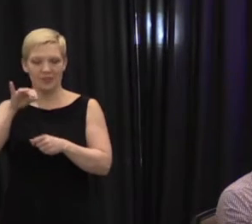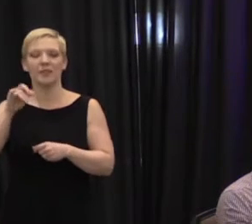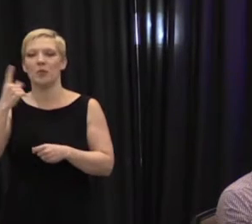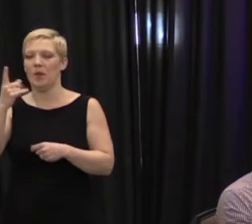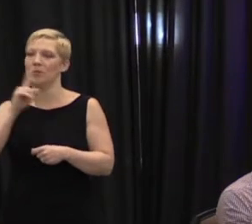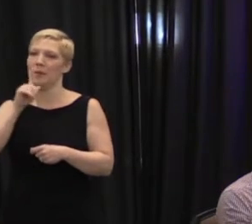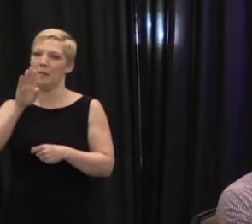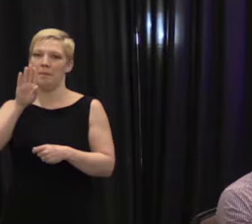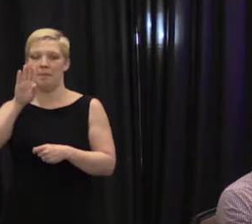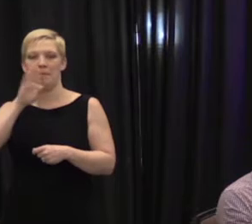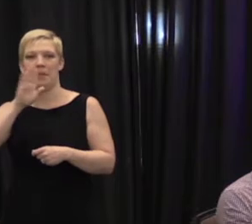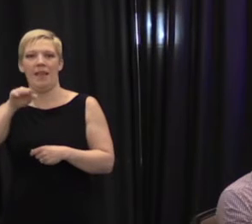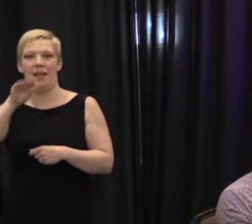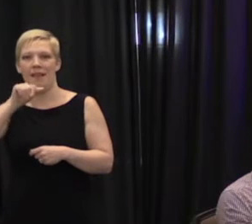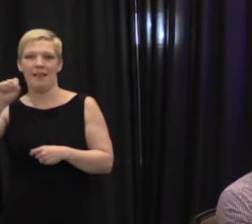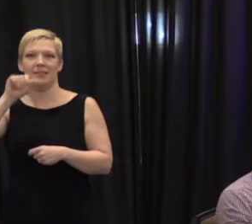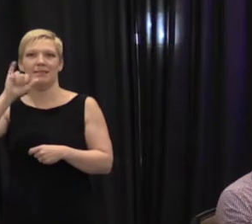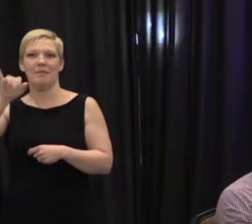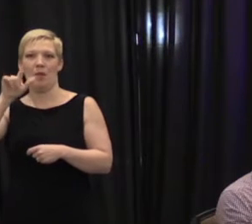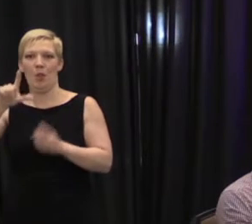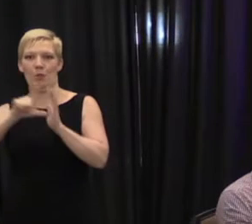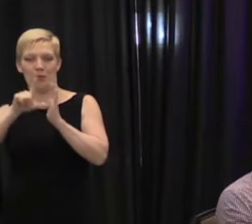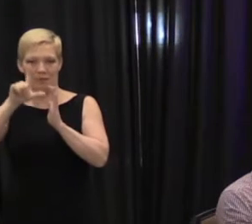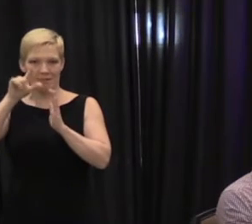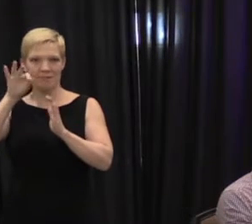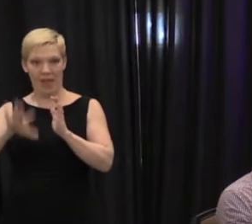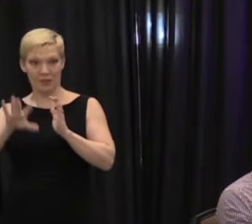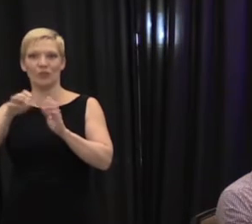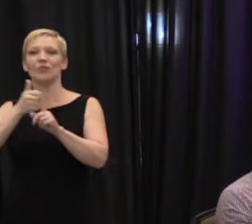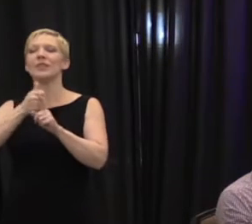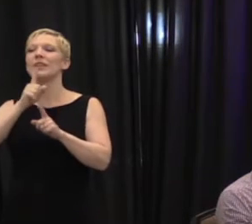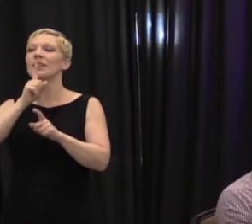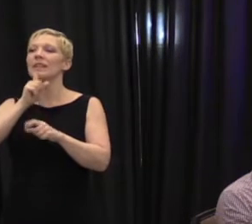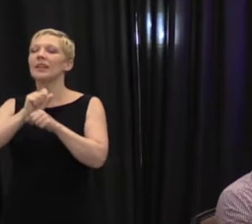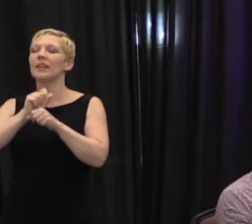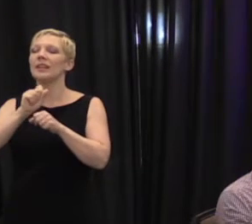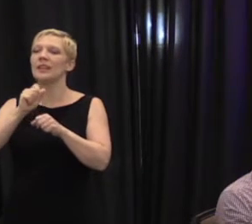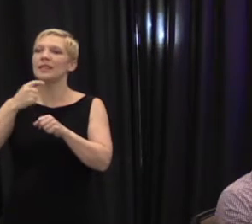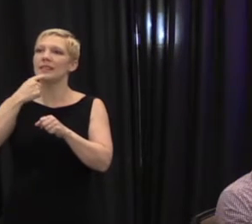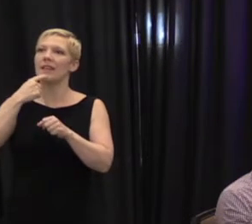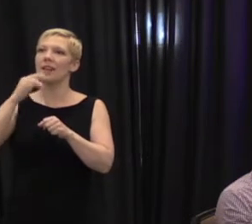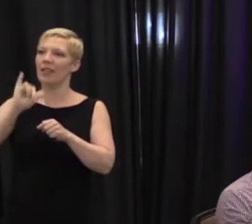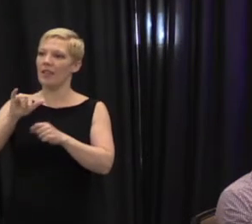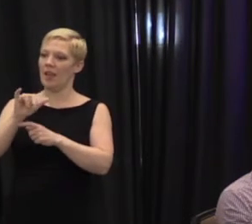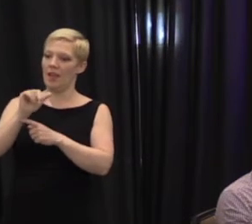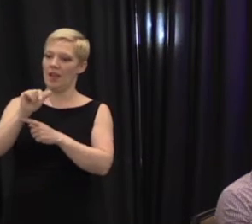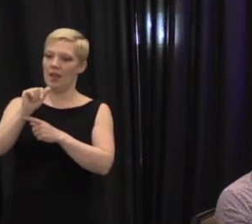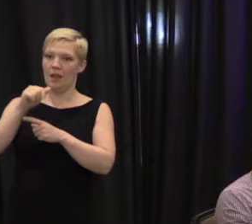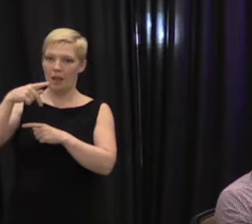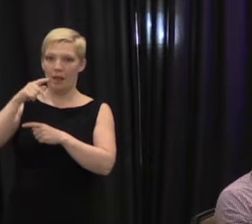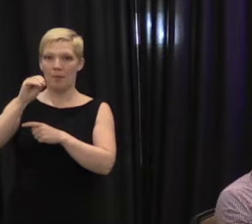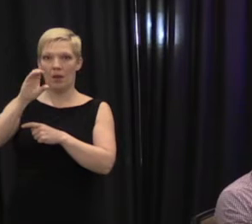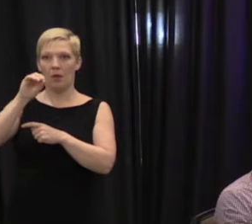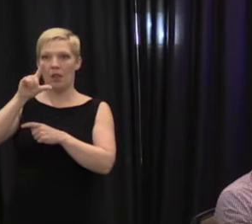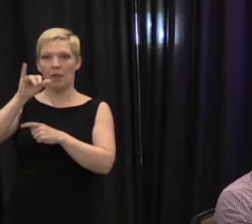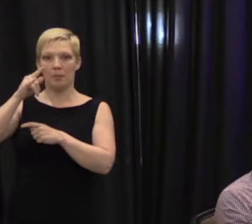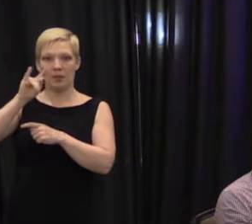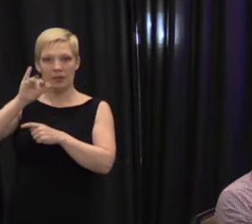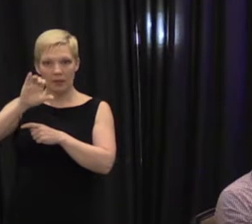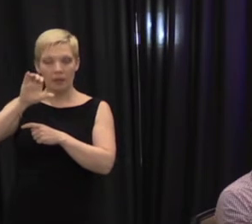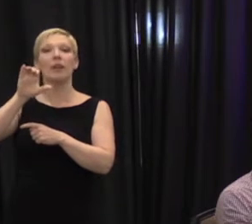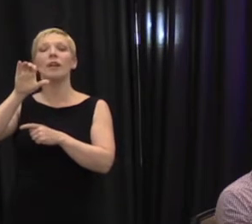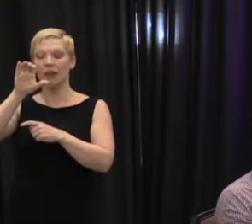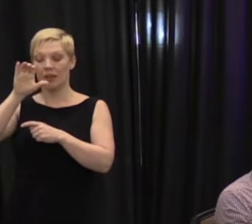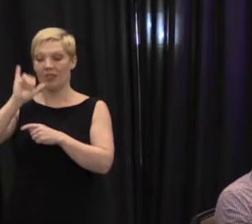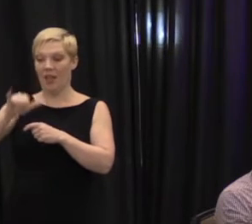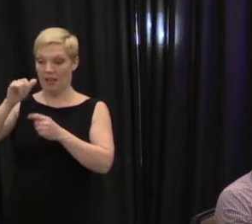apocalypse, and I'm absolutely stealing some of these ideas from her. And what she said was that originally apocalyptic literature didn't exist to scare the bejesus out of children